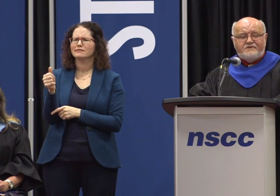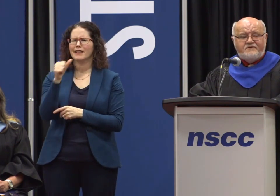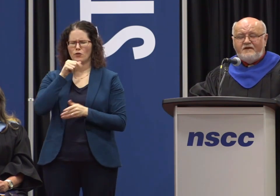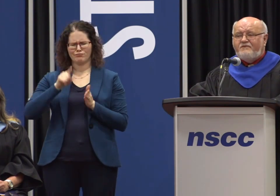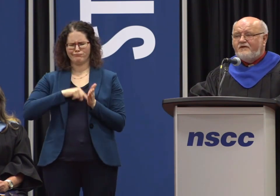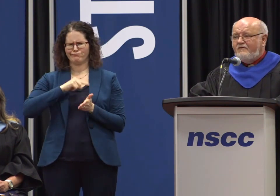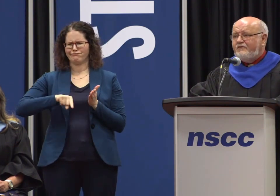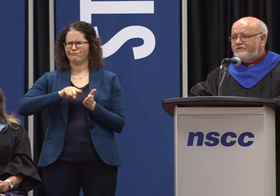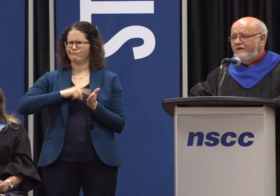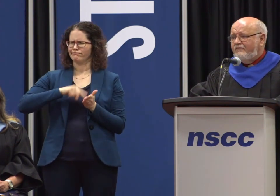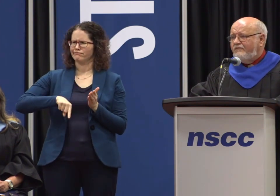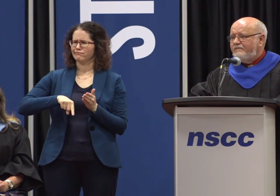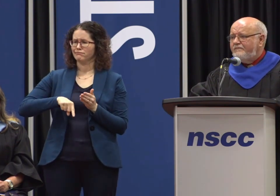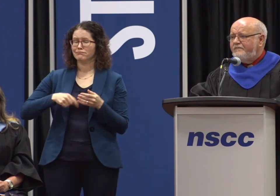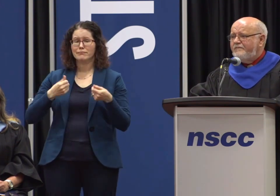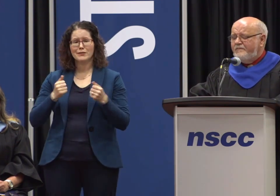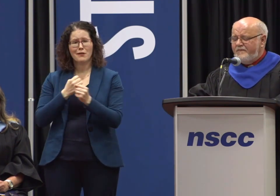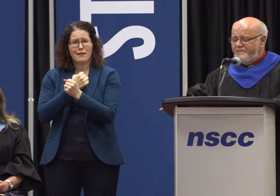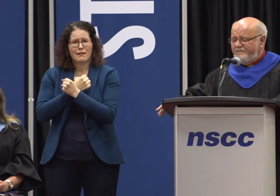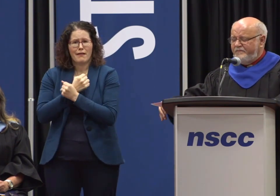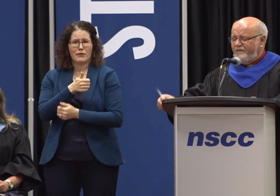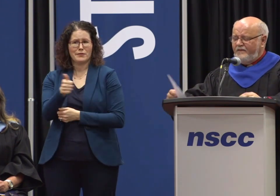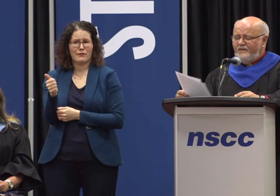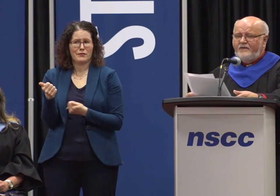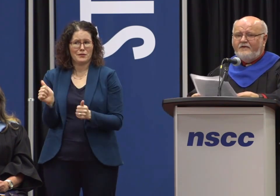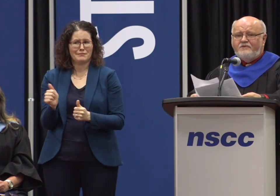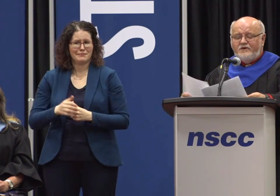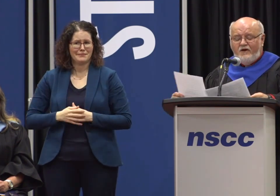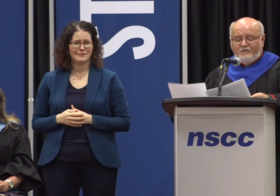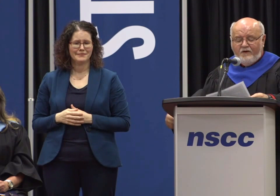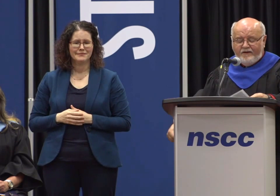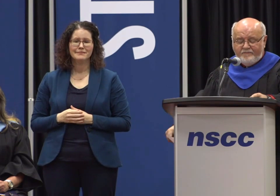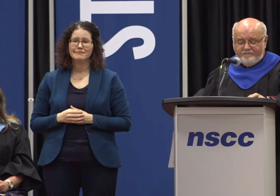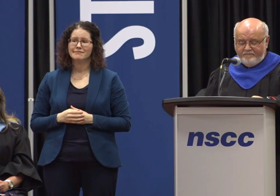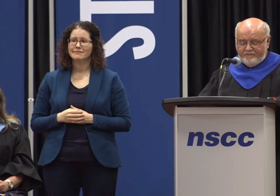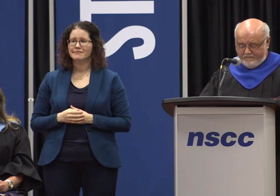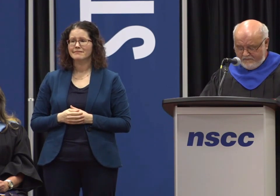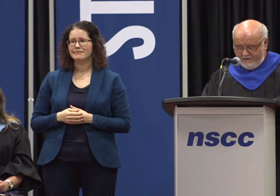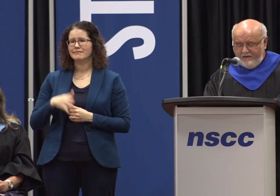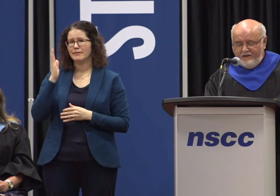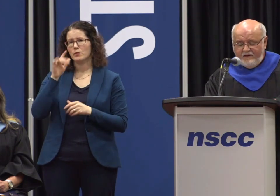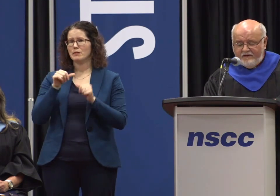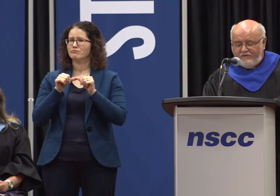about this? Even love yourself. It goes a long way.